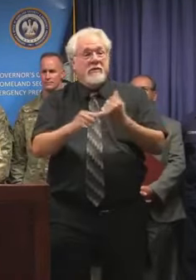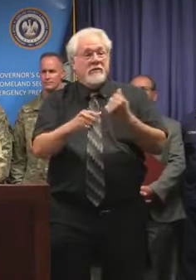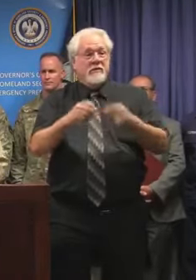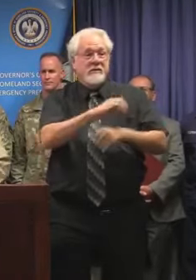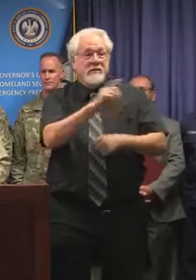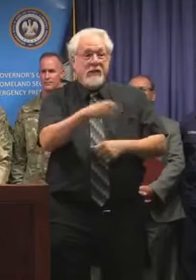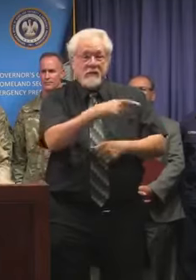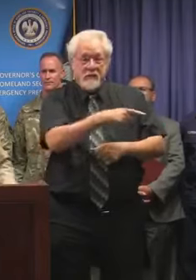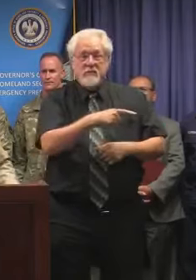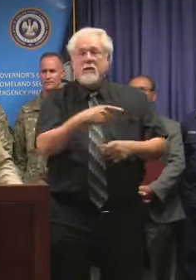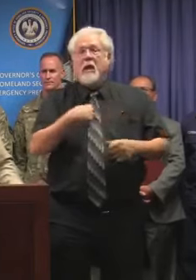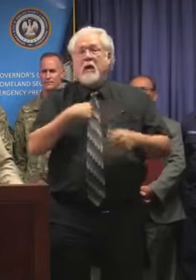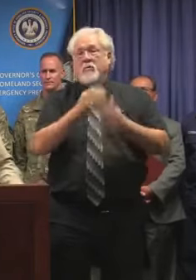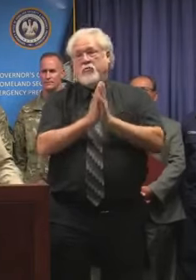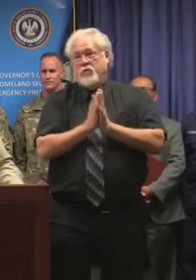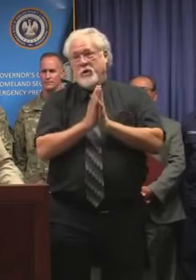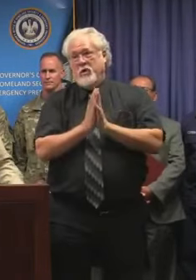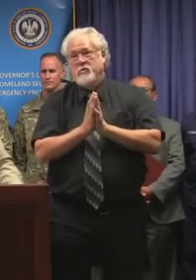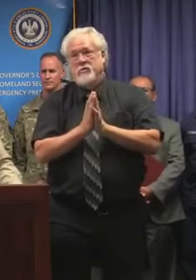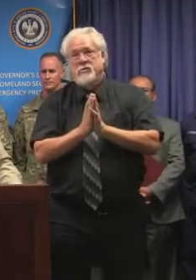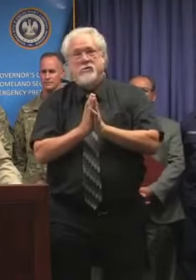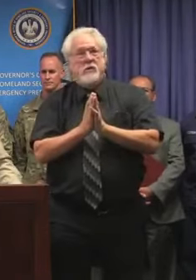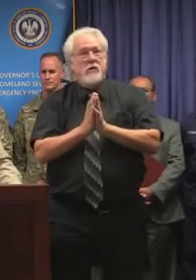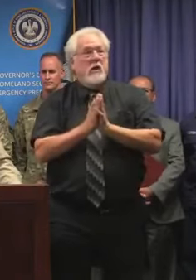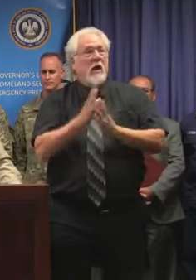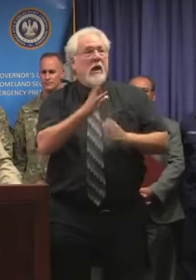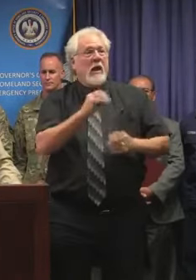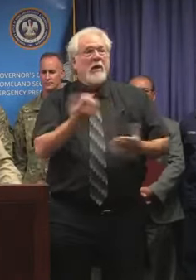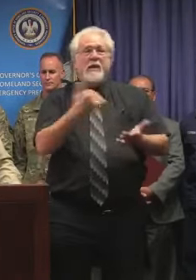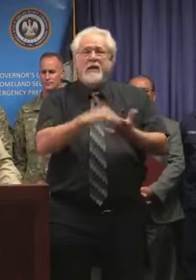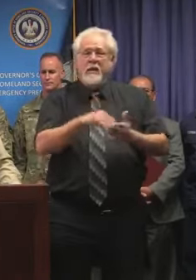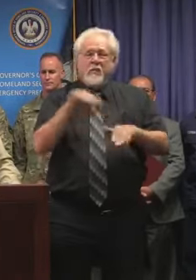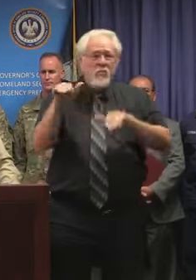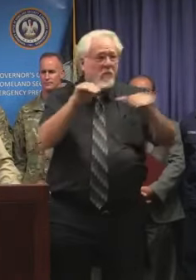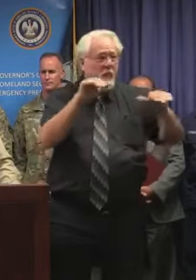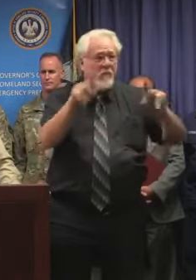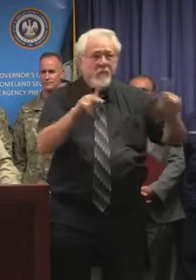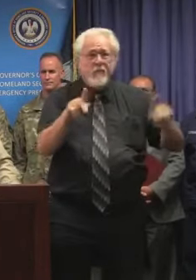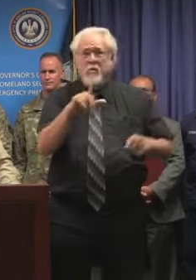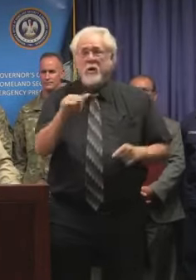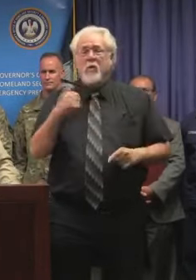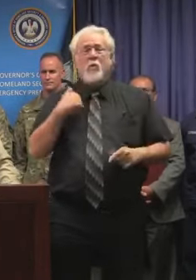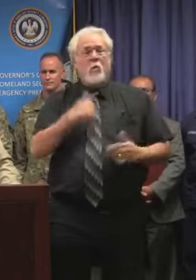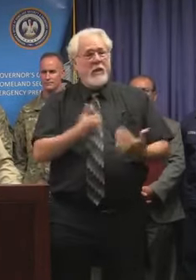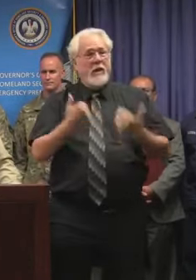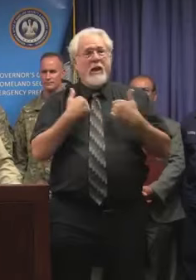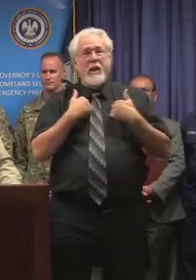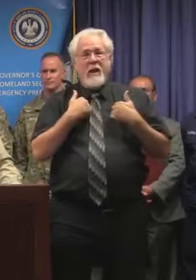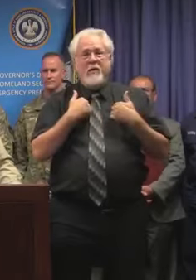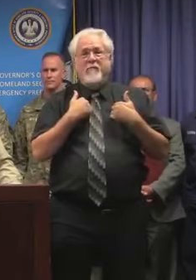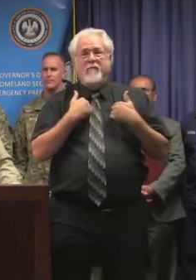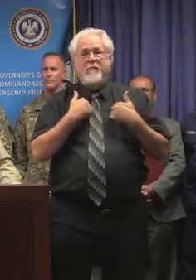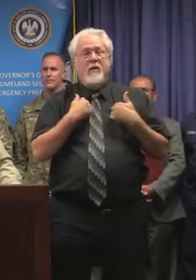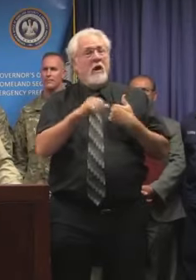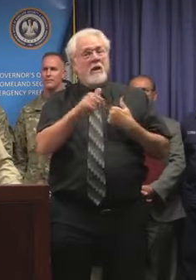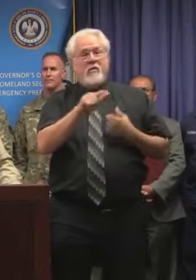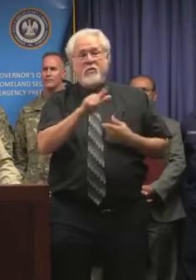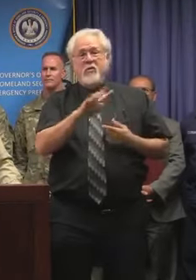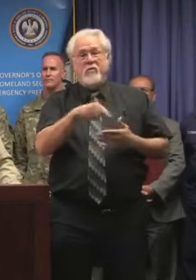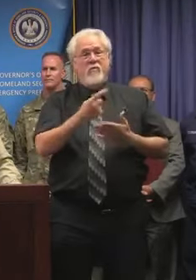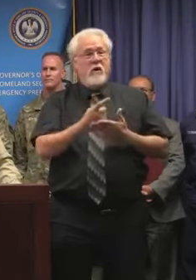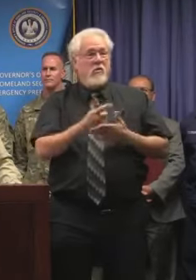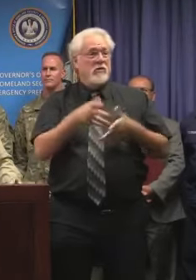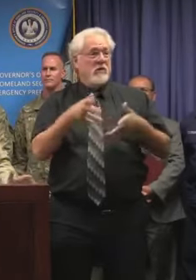Texas, our prayers, and I would again remind people in Louisiana that we have another 24 hours or